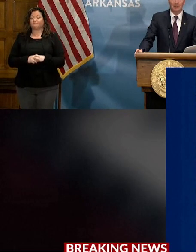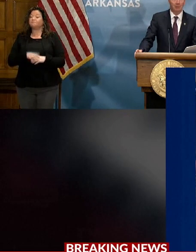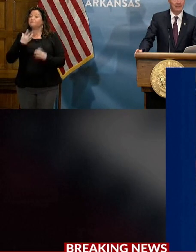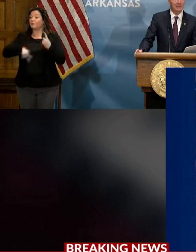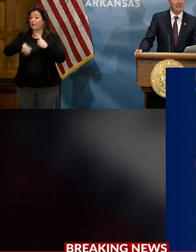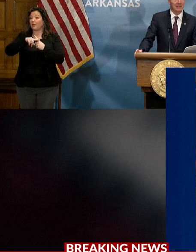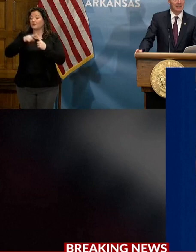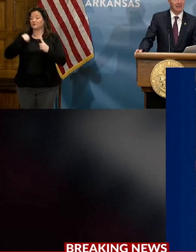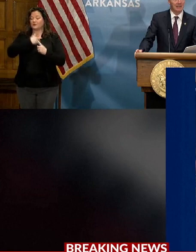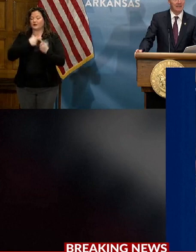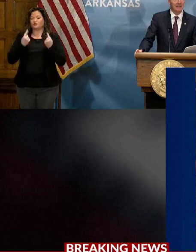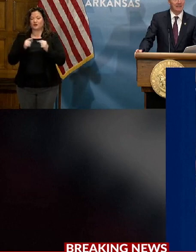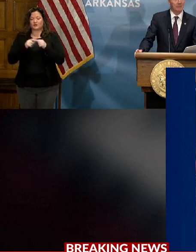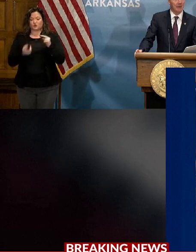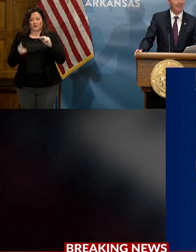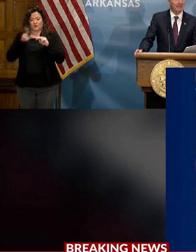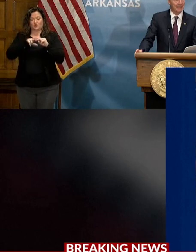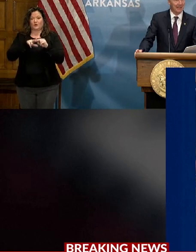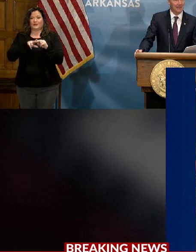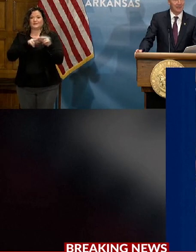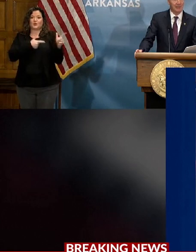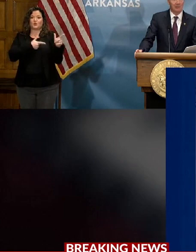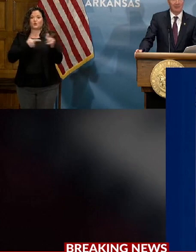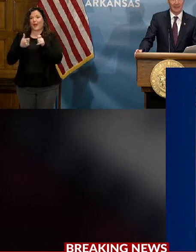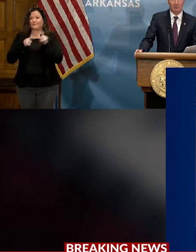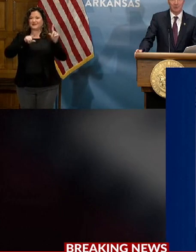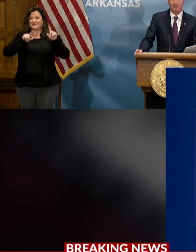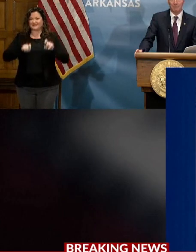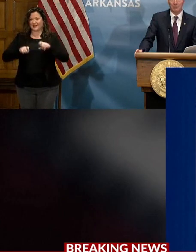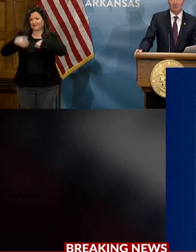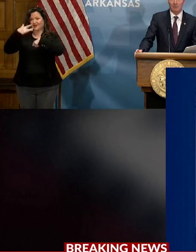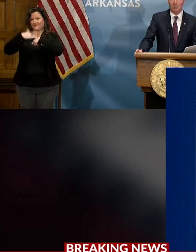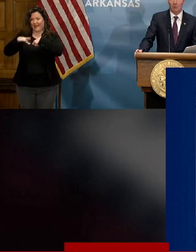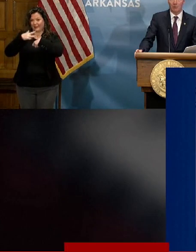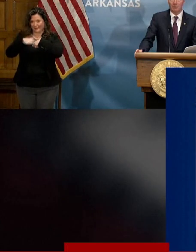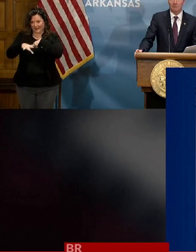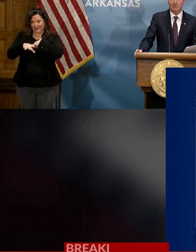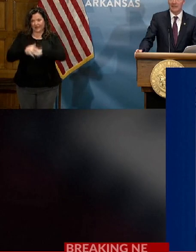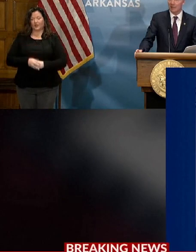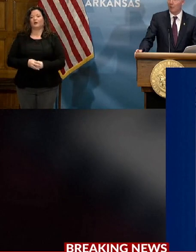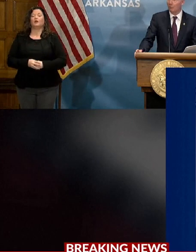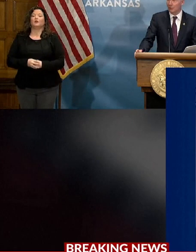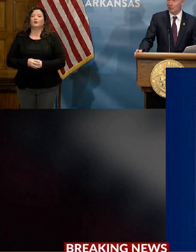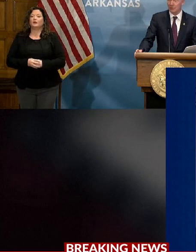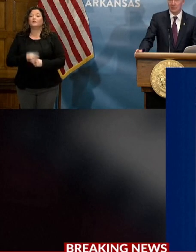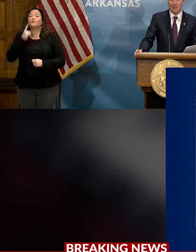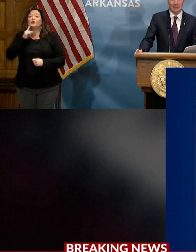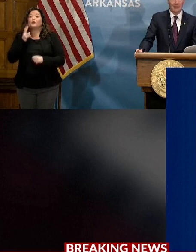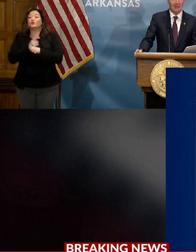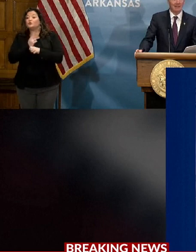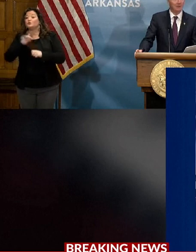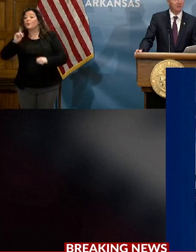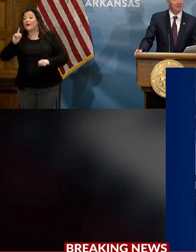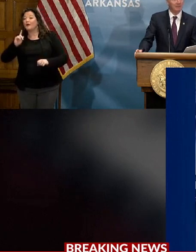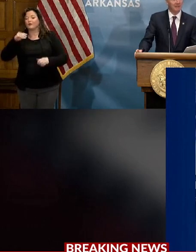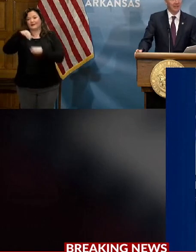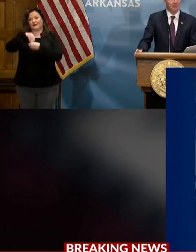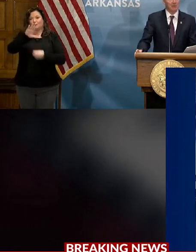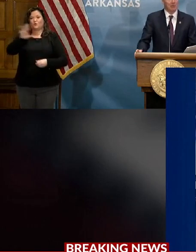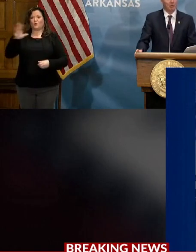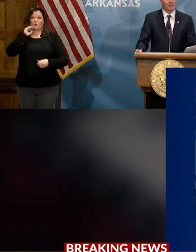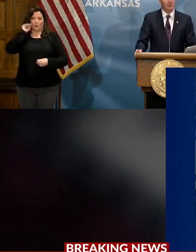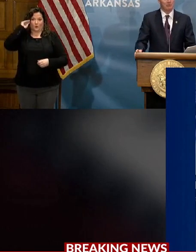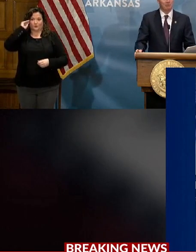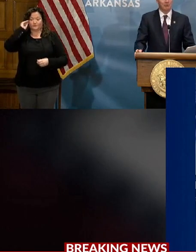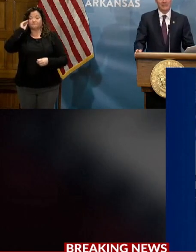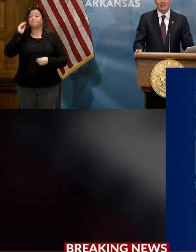to increase the rapid tests that are available for in-home use. And those have been available,